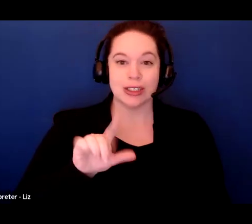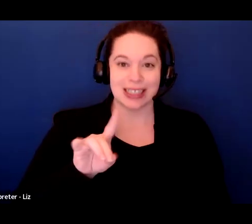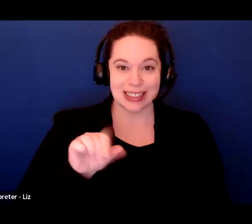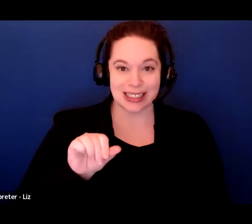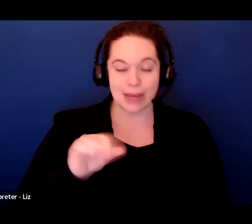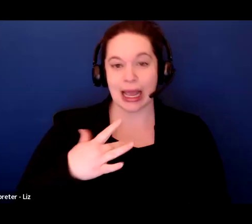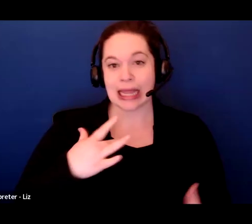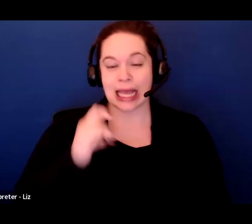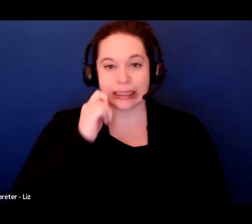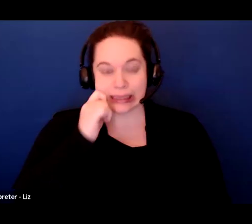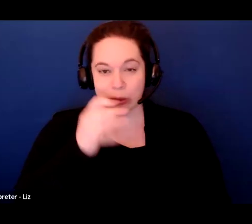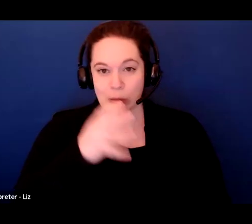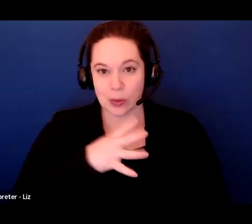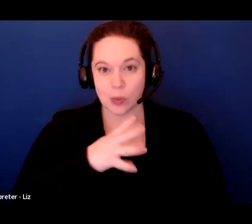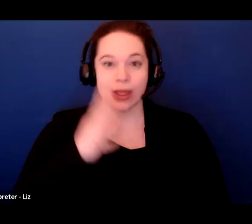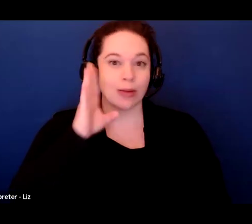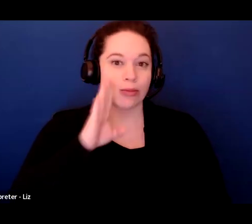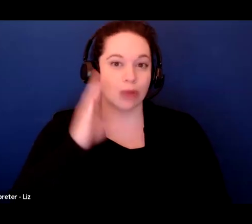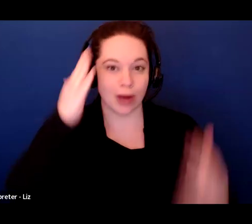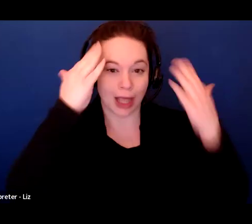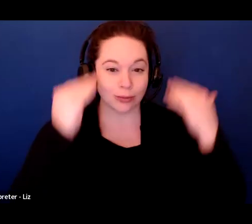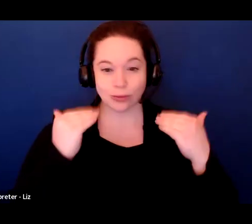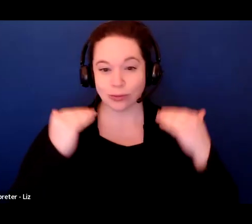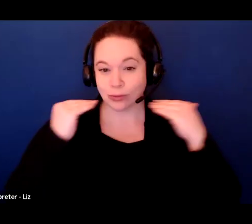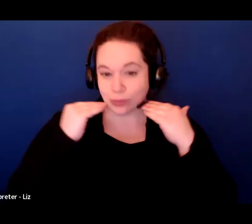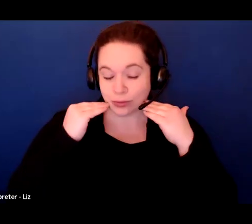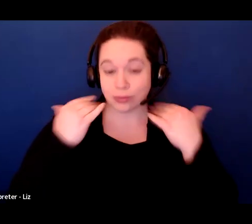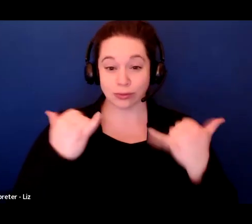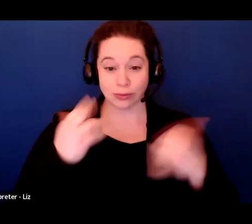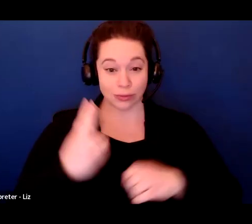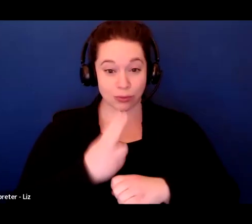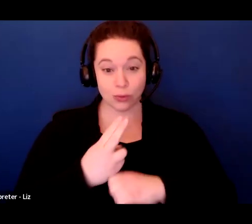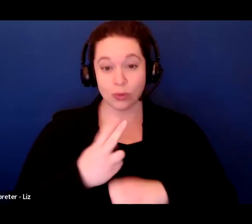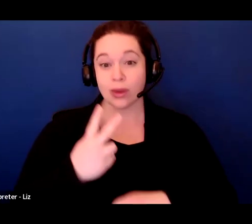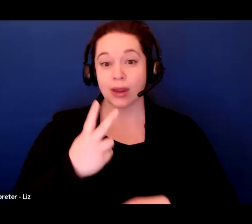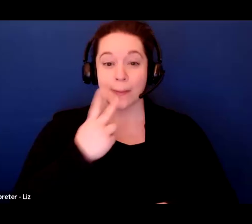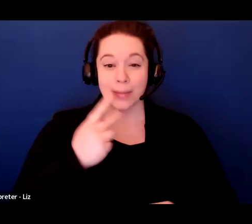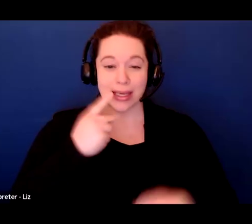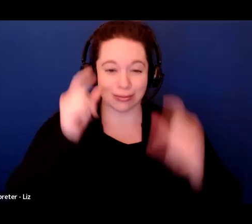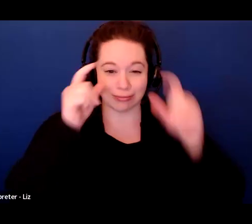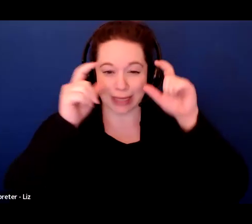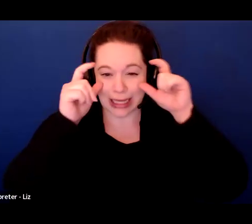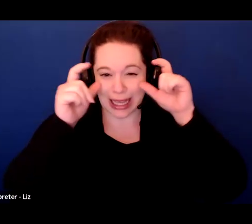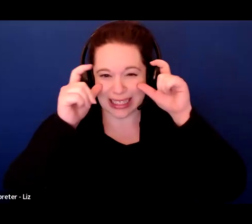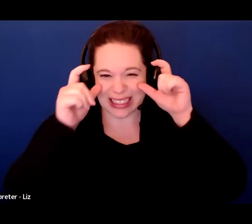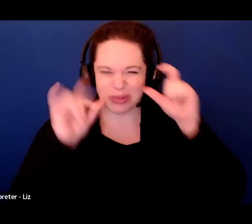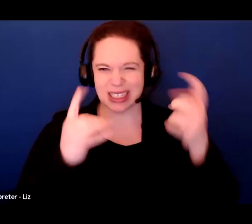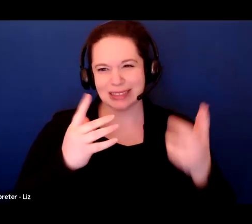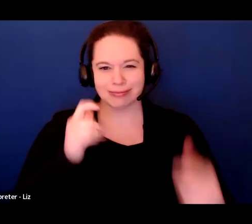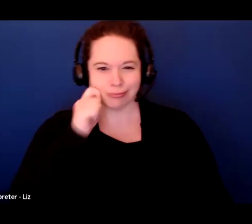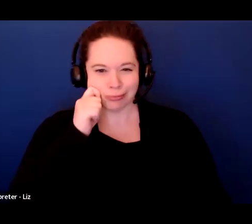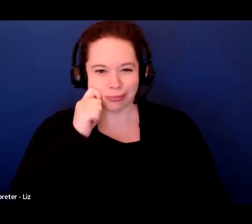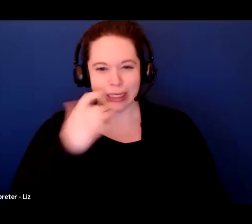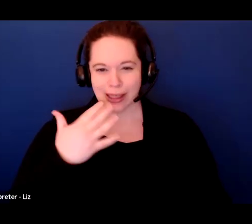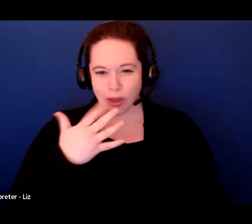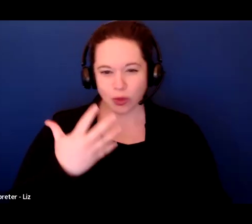with brown hair that goes down to my shoulders. I have on pink rimmed glasses. They're kind of flesh tone, I guess, more.